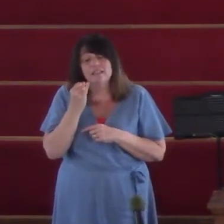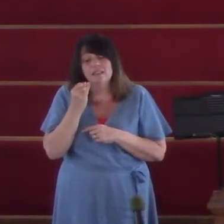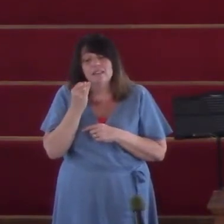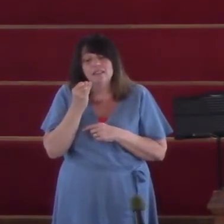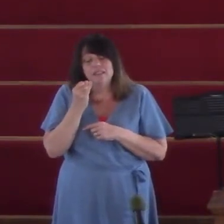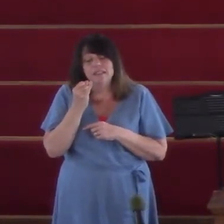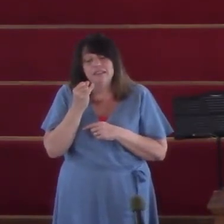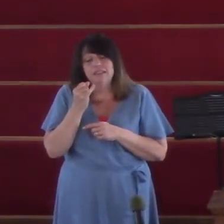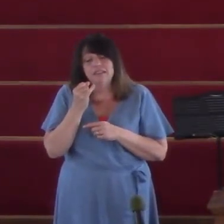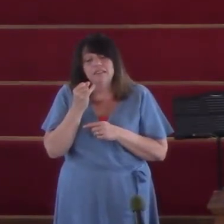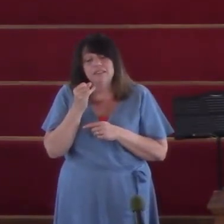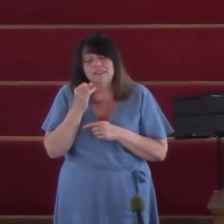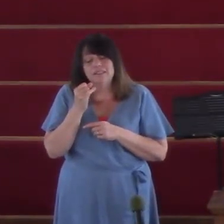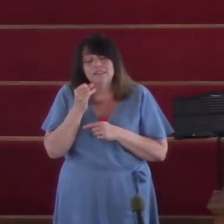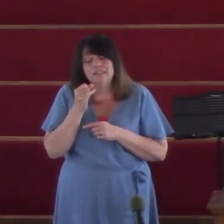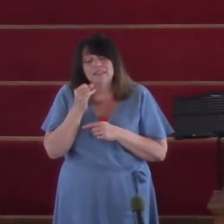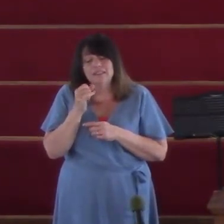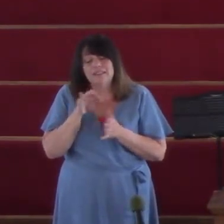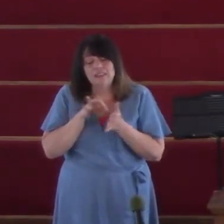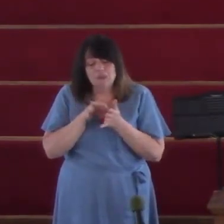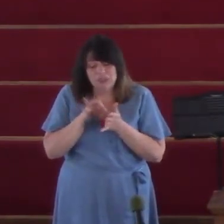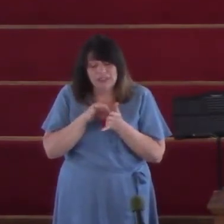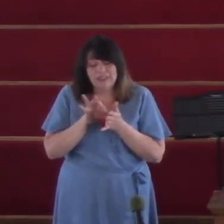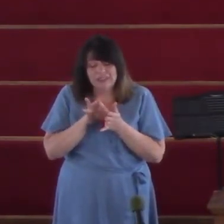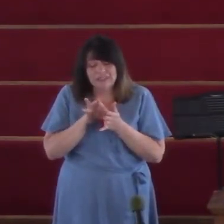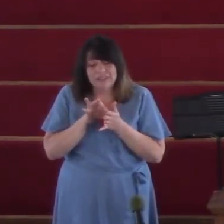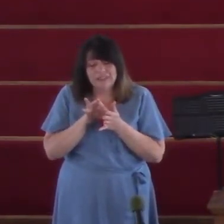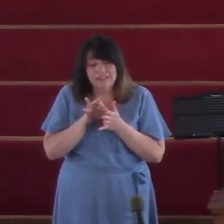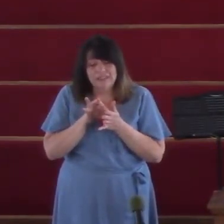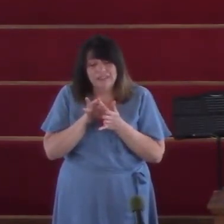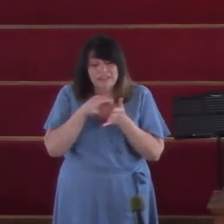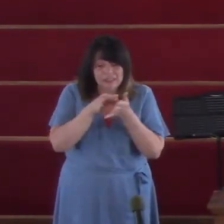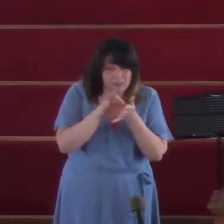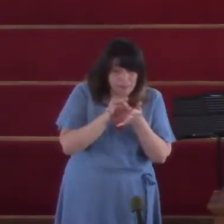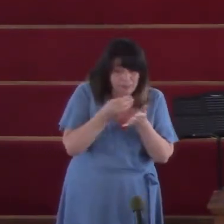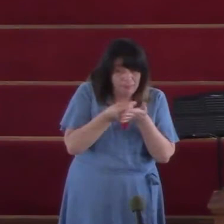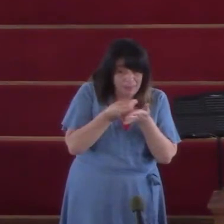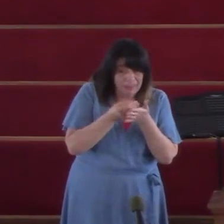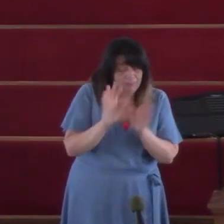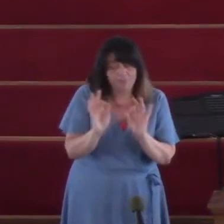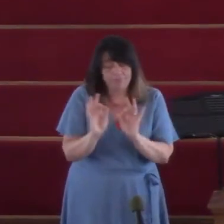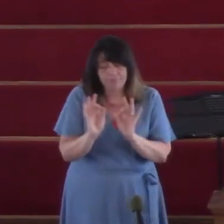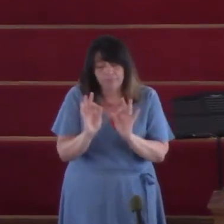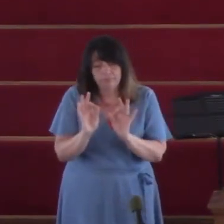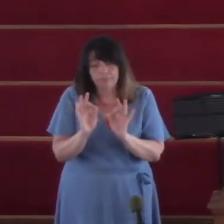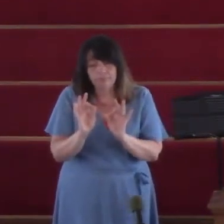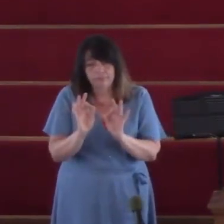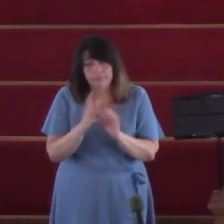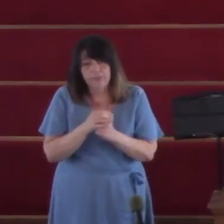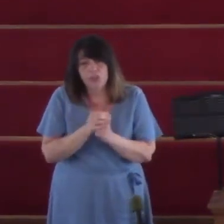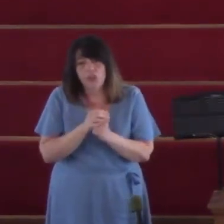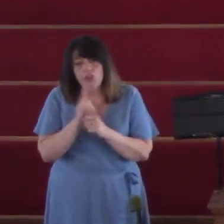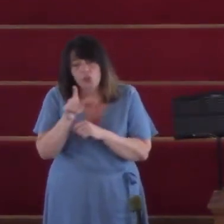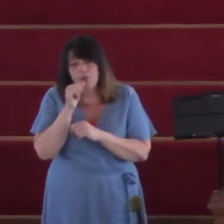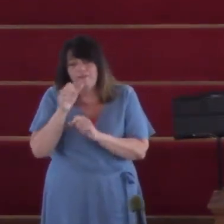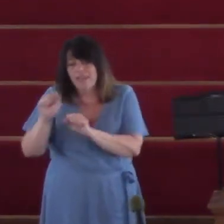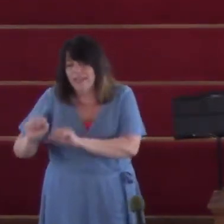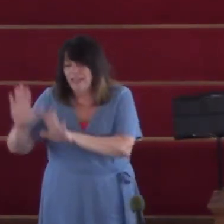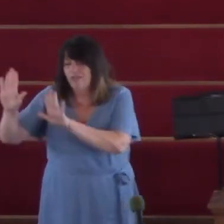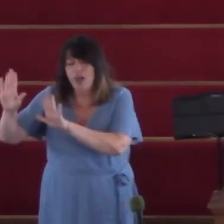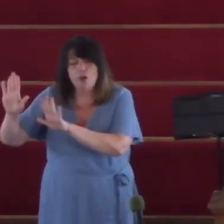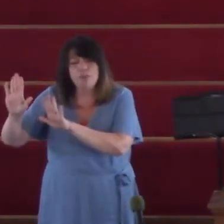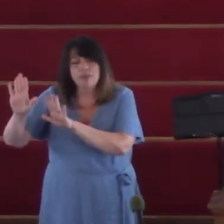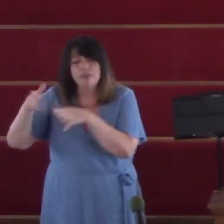pay for mankind to be saved. You've got to, my friend, forsake the ways that you were